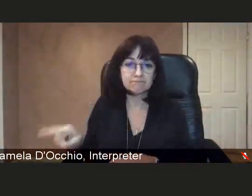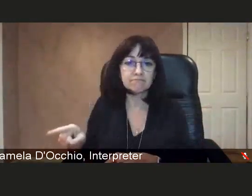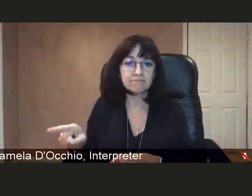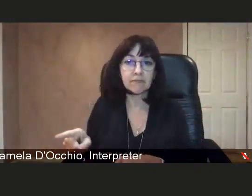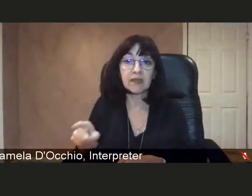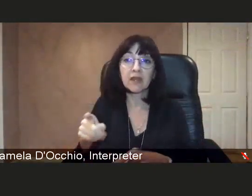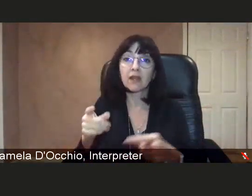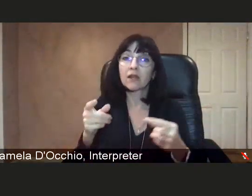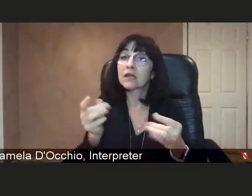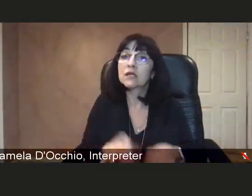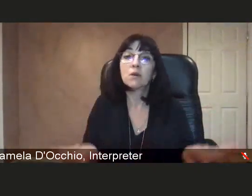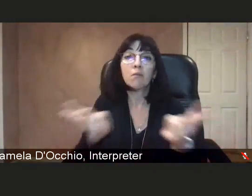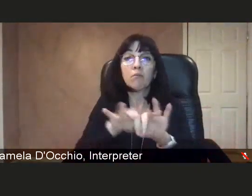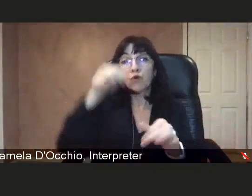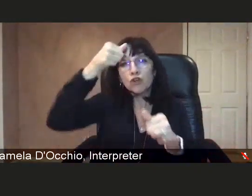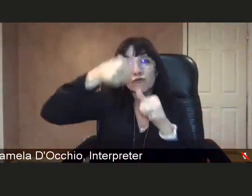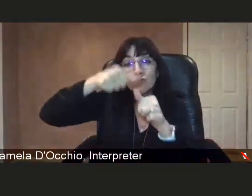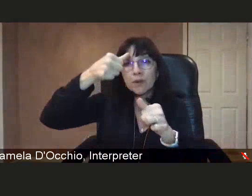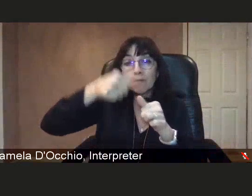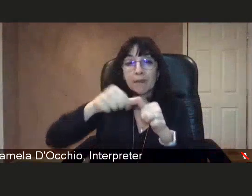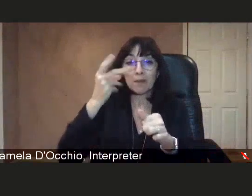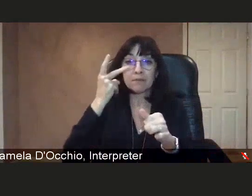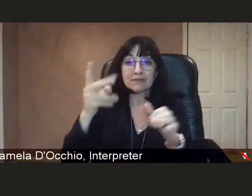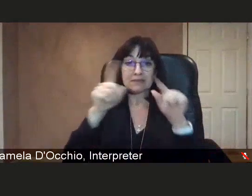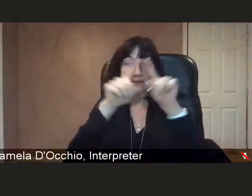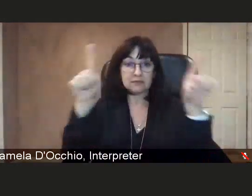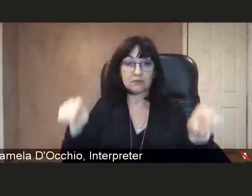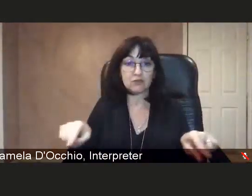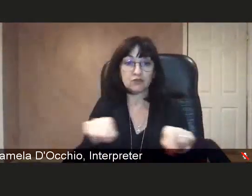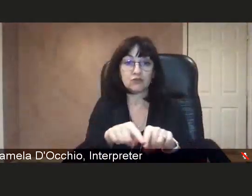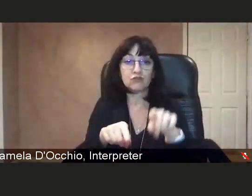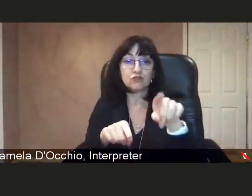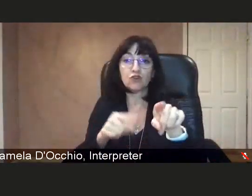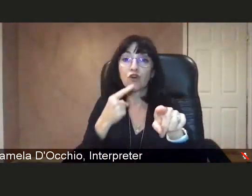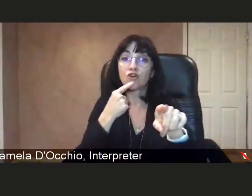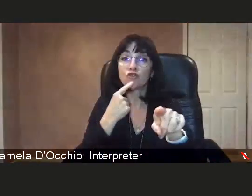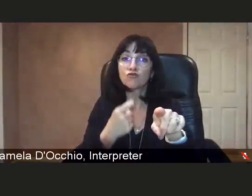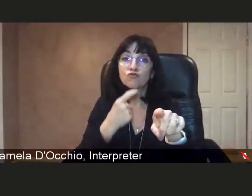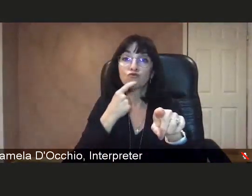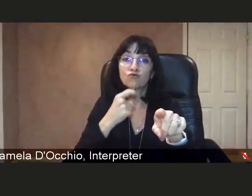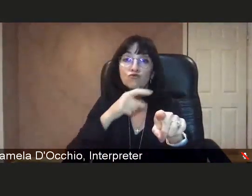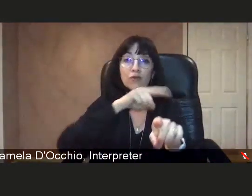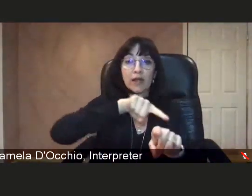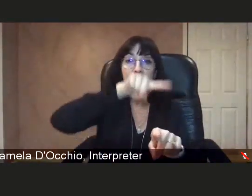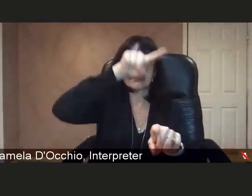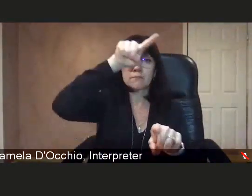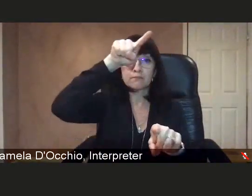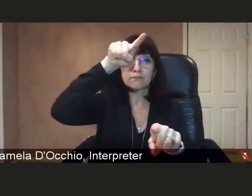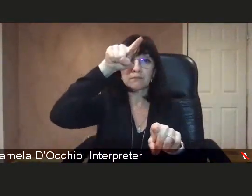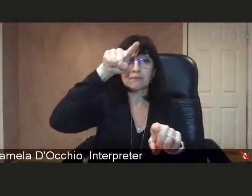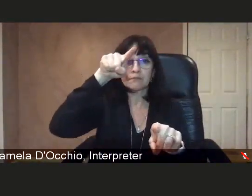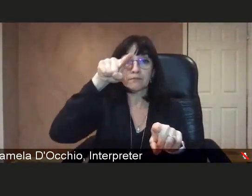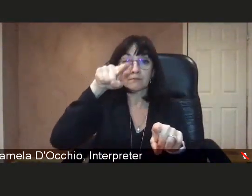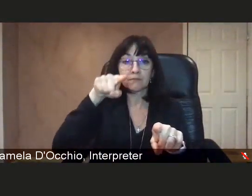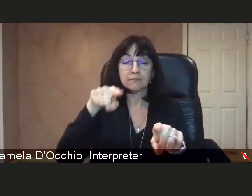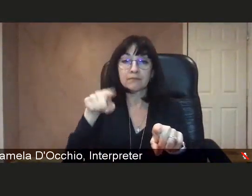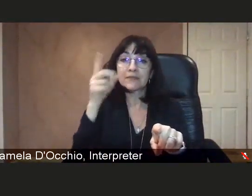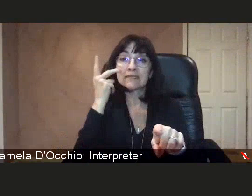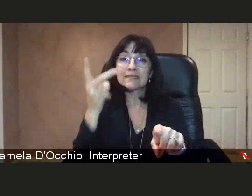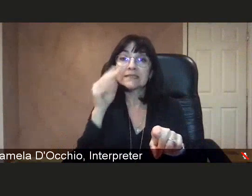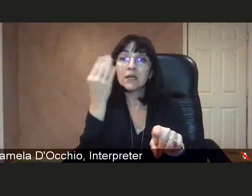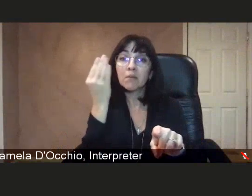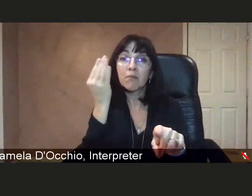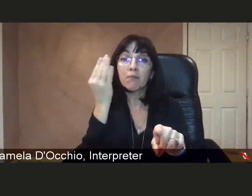will. If you can see this chart, there's a red peak over here that comes up to here, and then there's a blue that has a